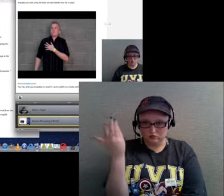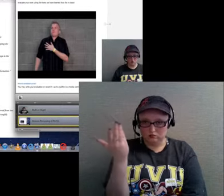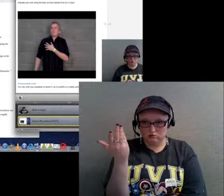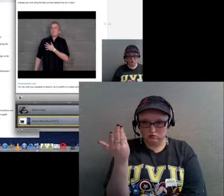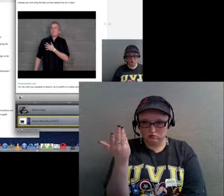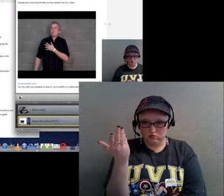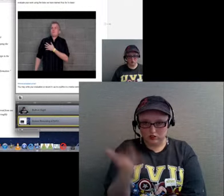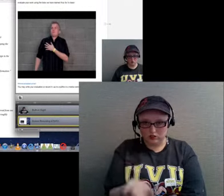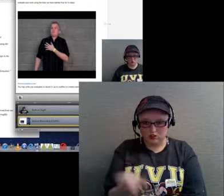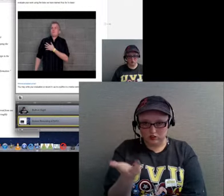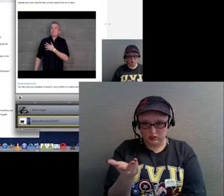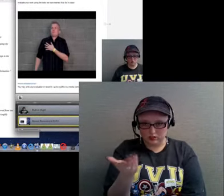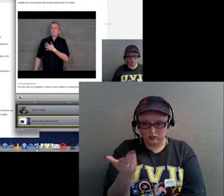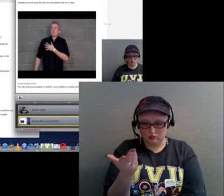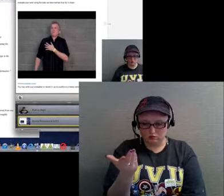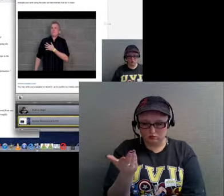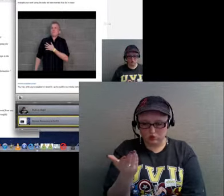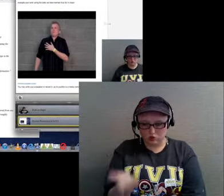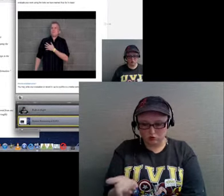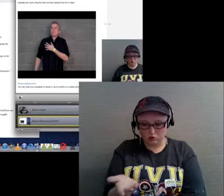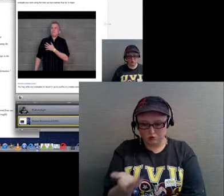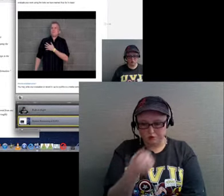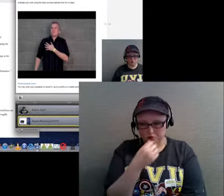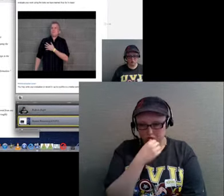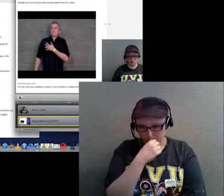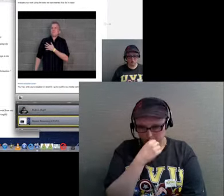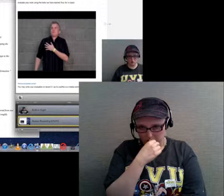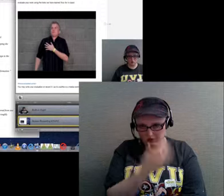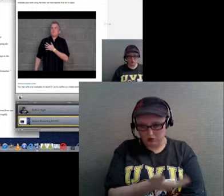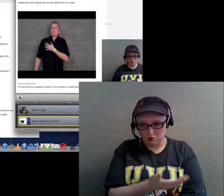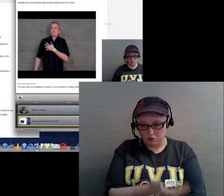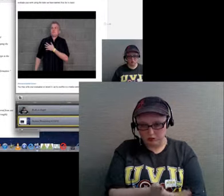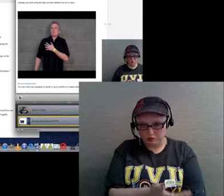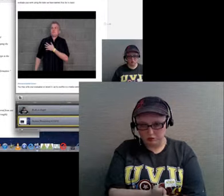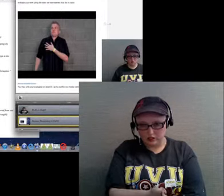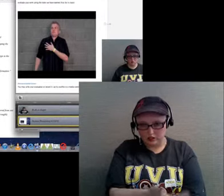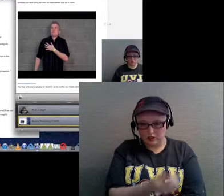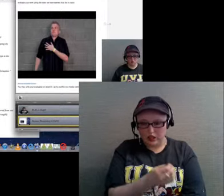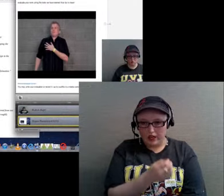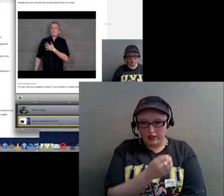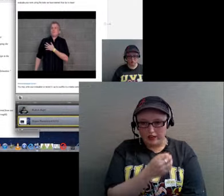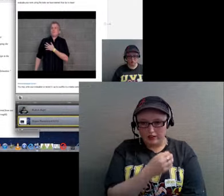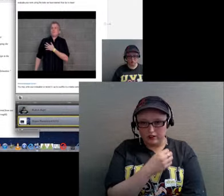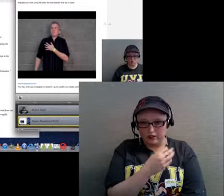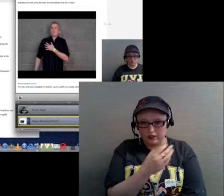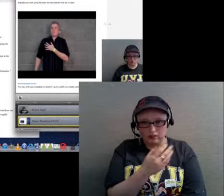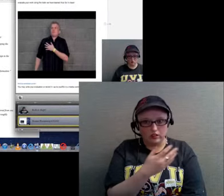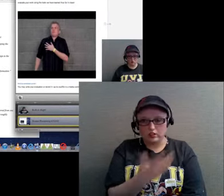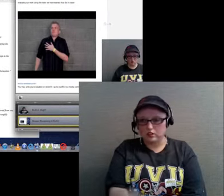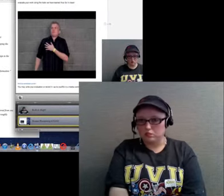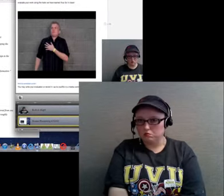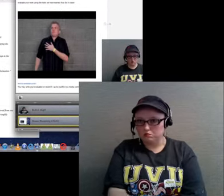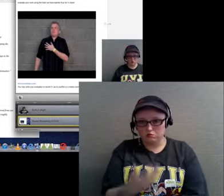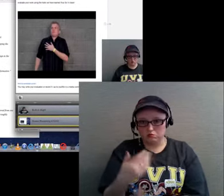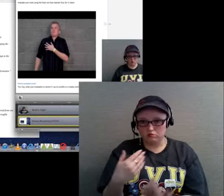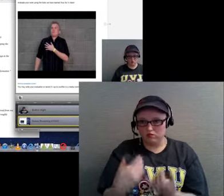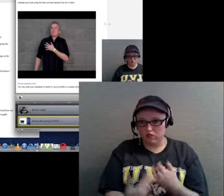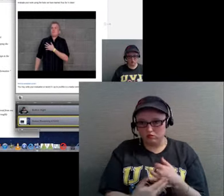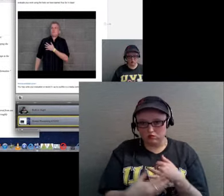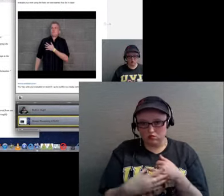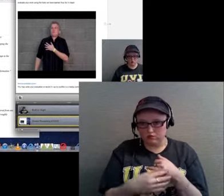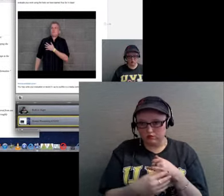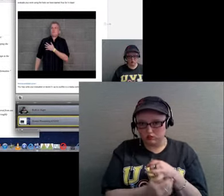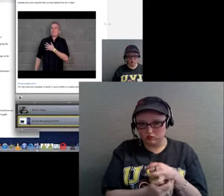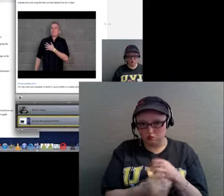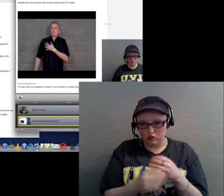he has hurt his shoulder from his snowboarding experience, and yes, he